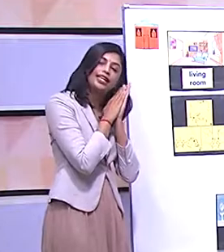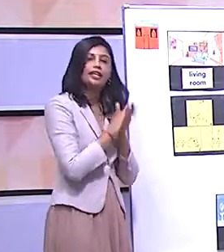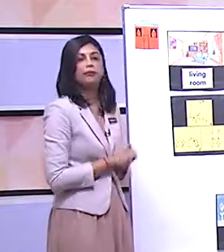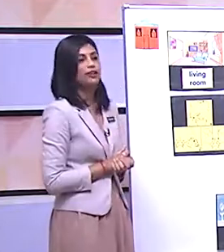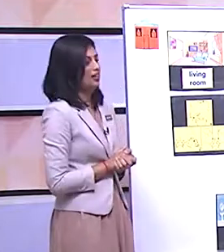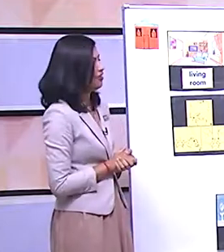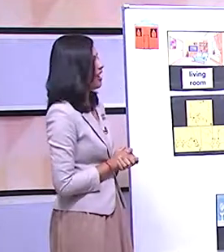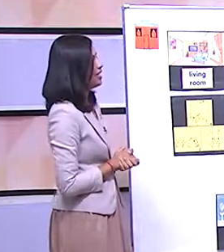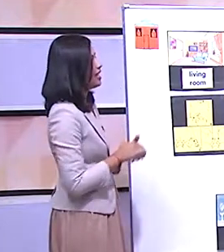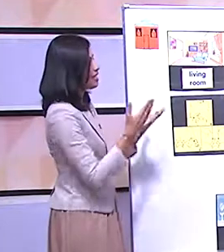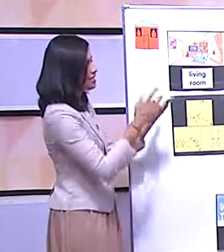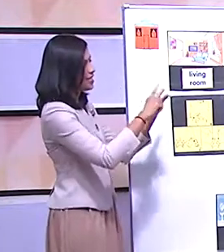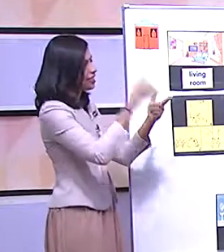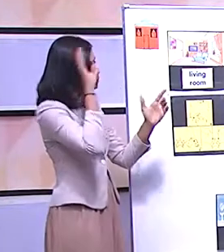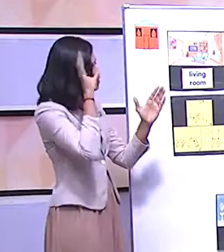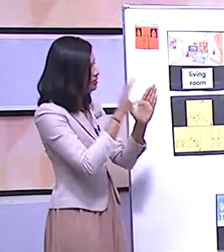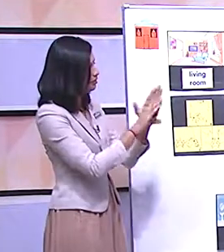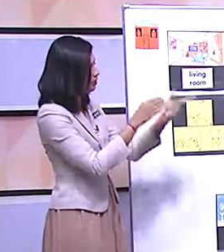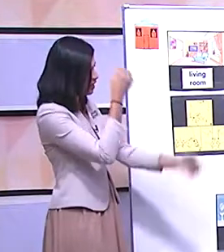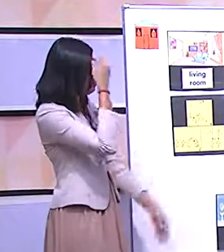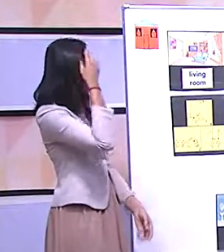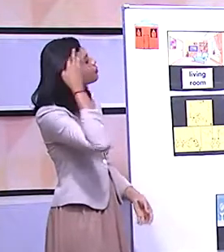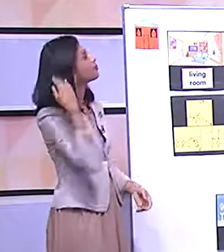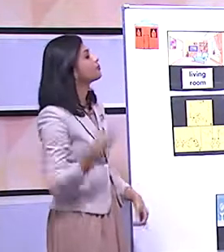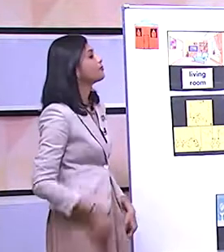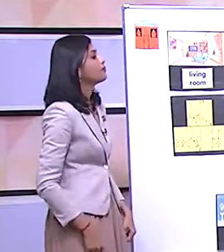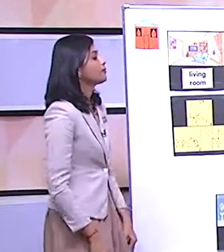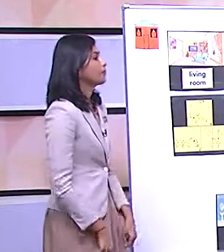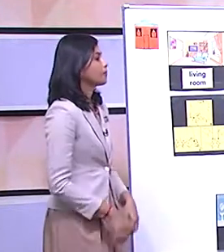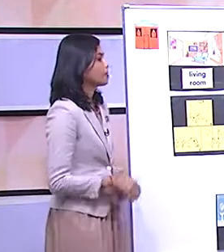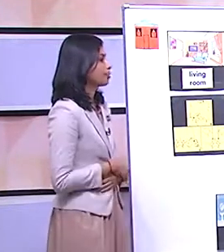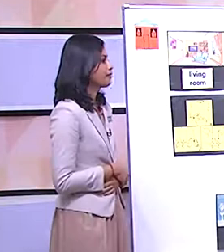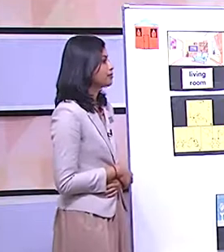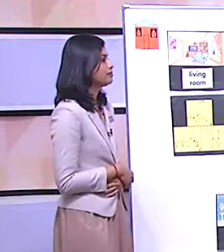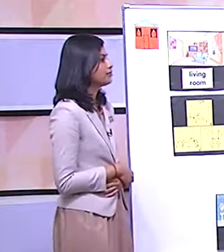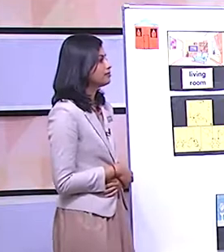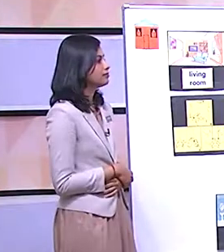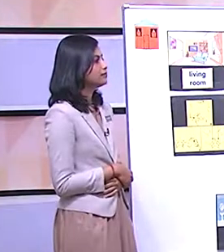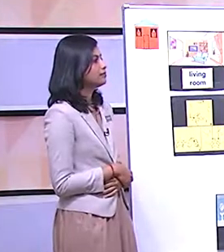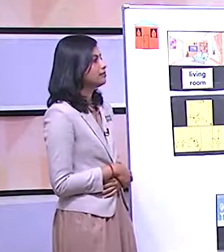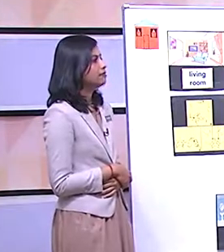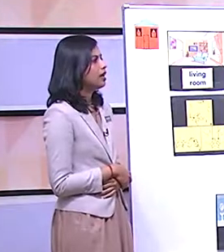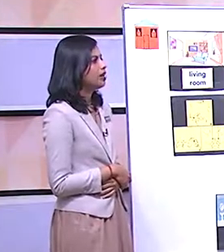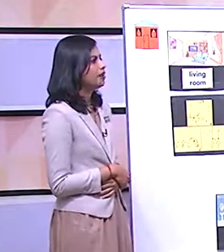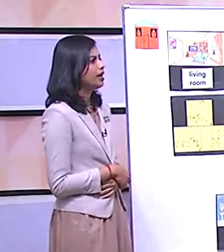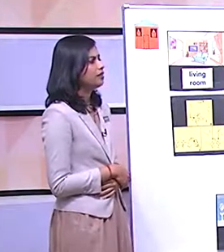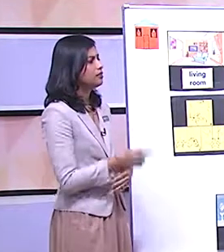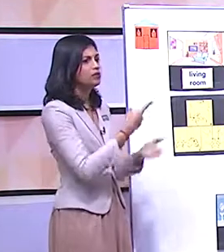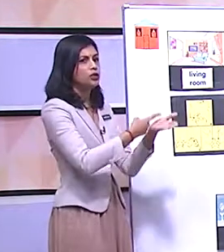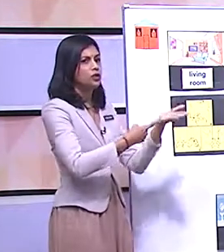sleep. Mm-hmm. All right. The second picture, Mira? Second picture. I choose this one. All right. What